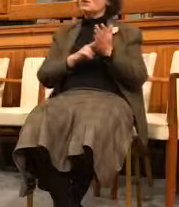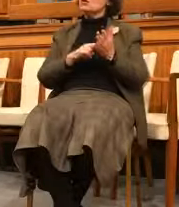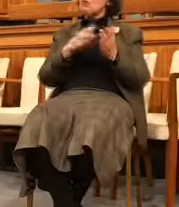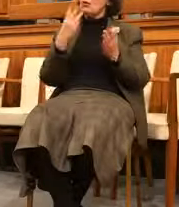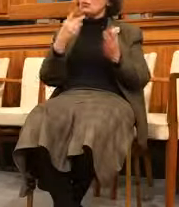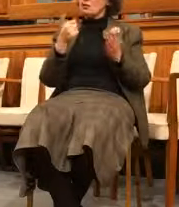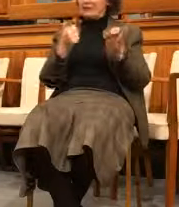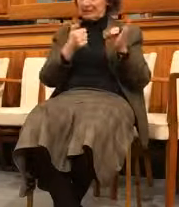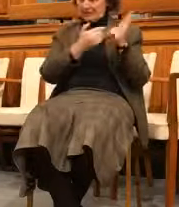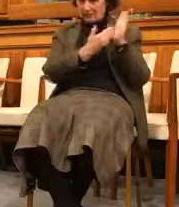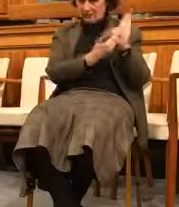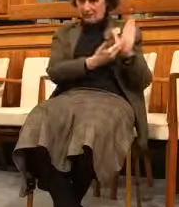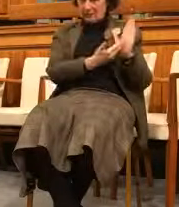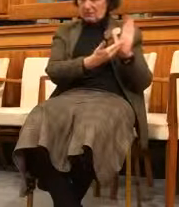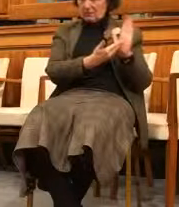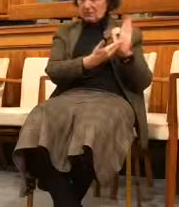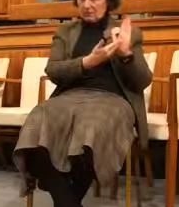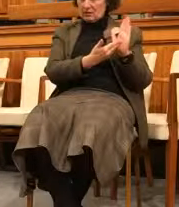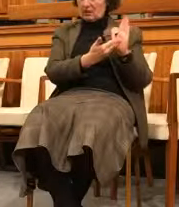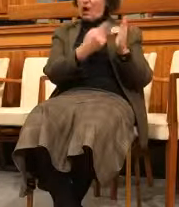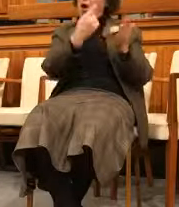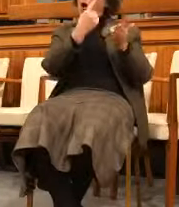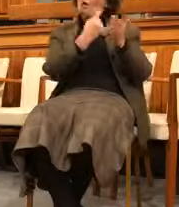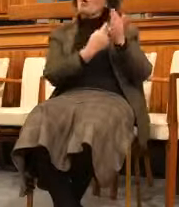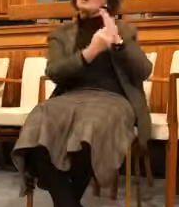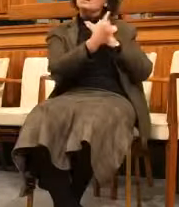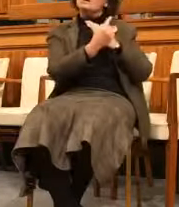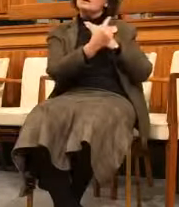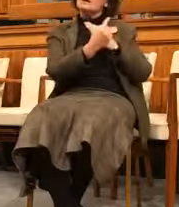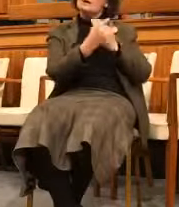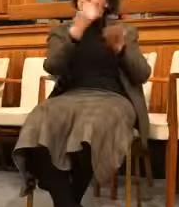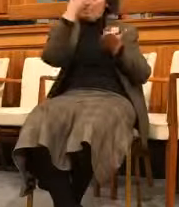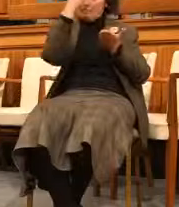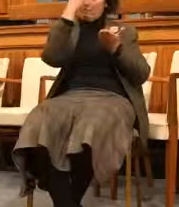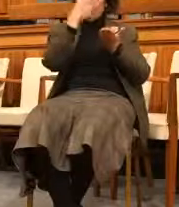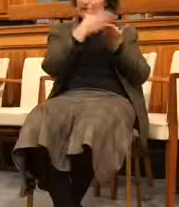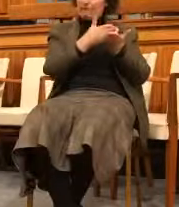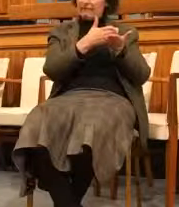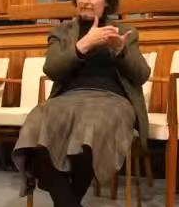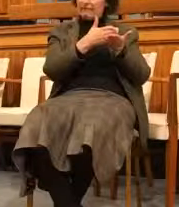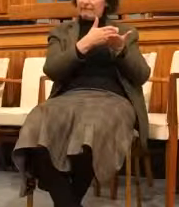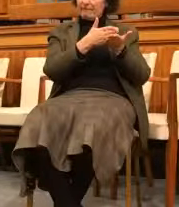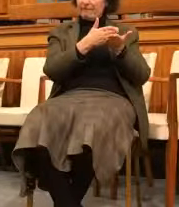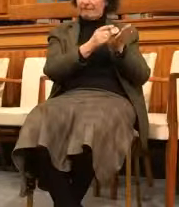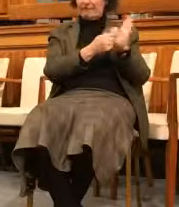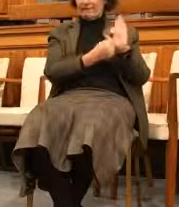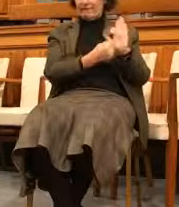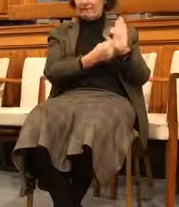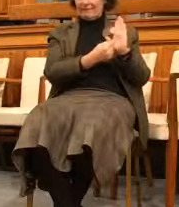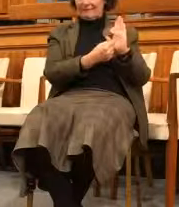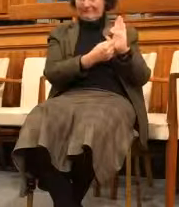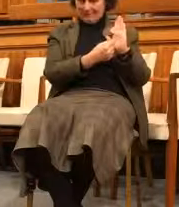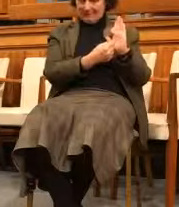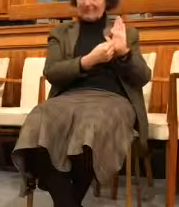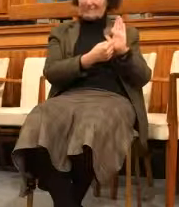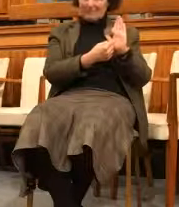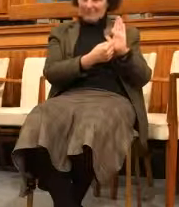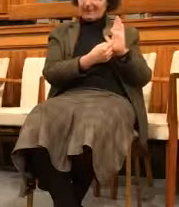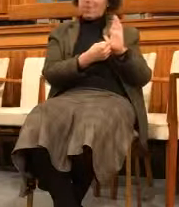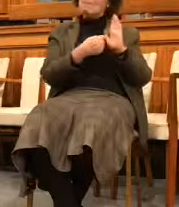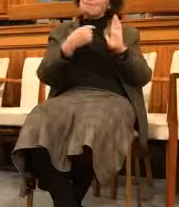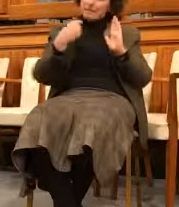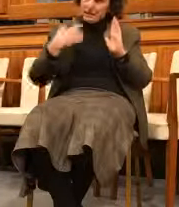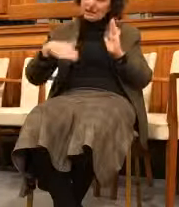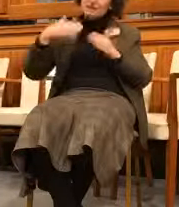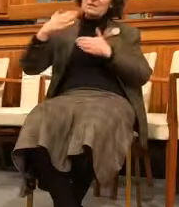verse. Only believe. That's what it means. Only